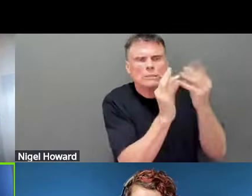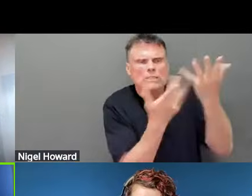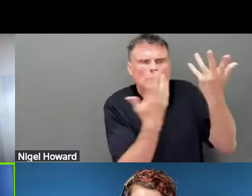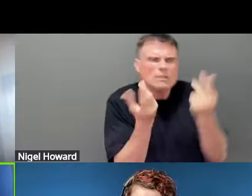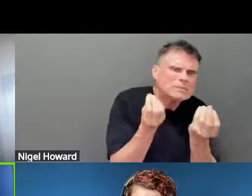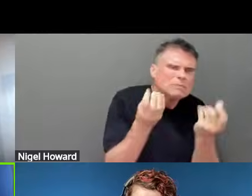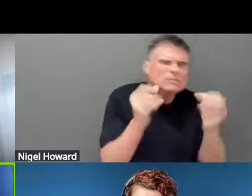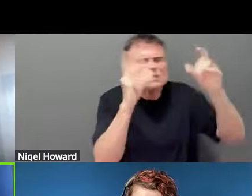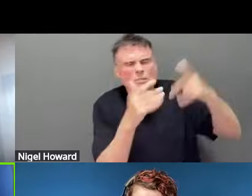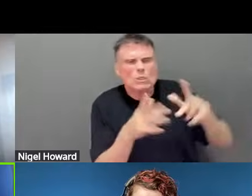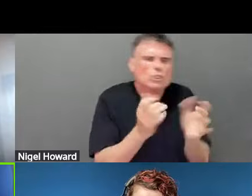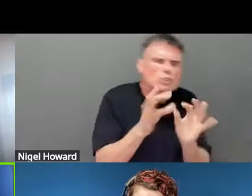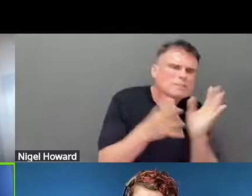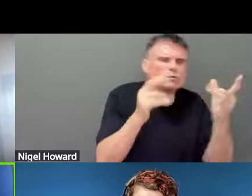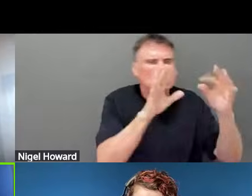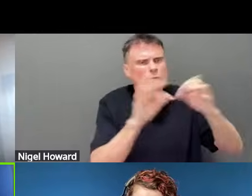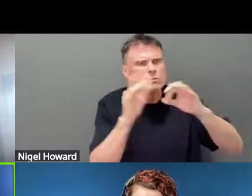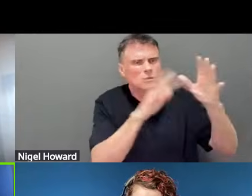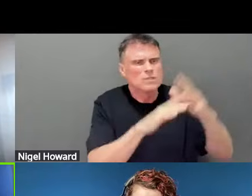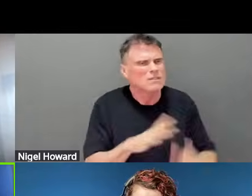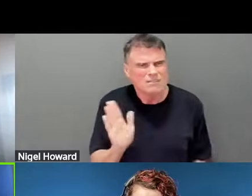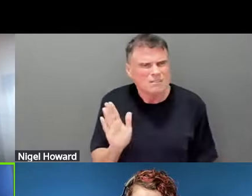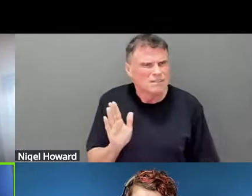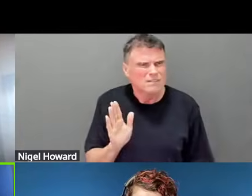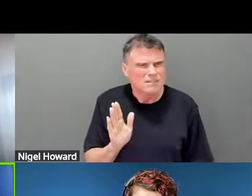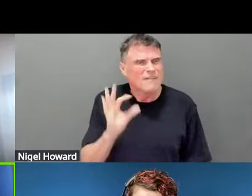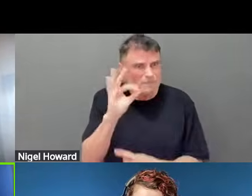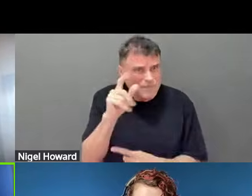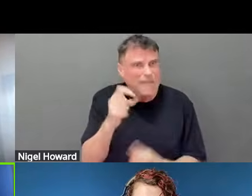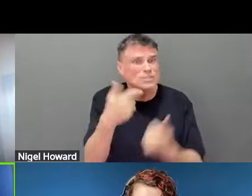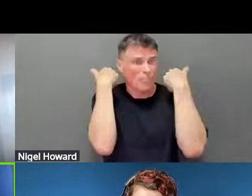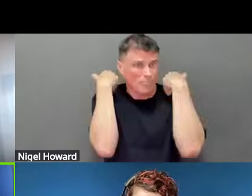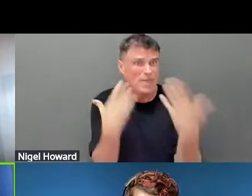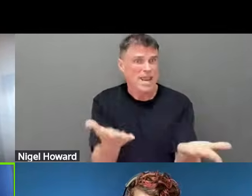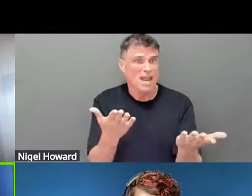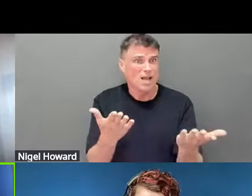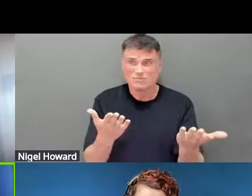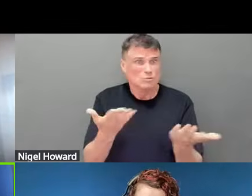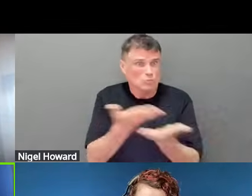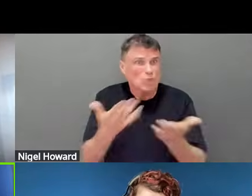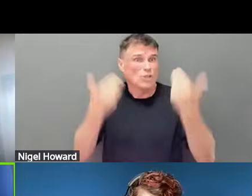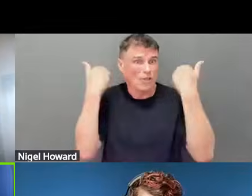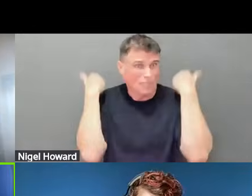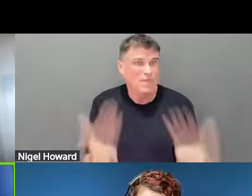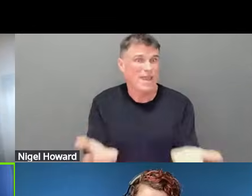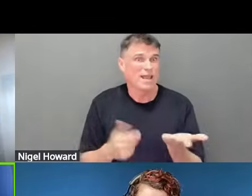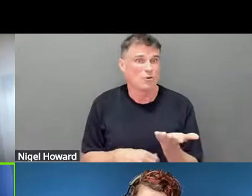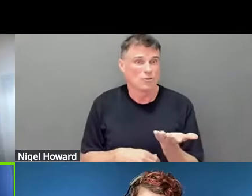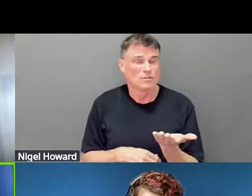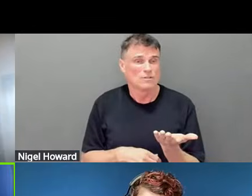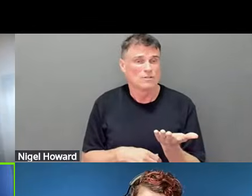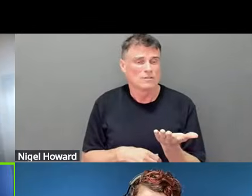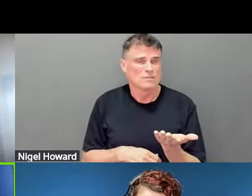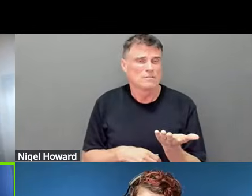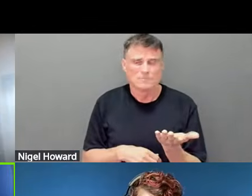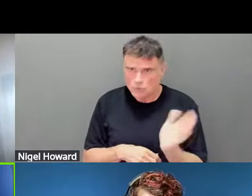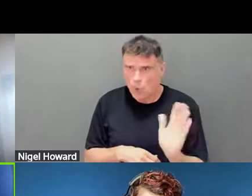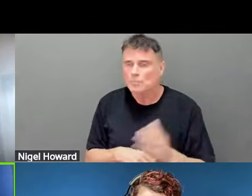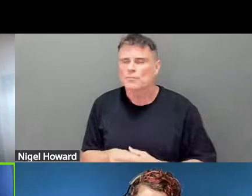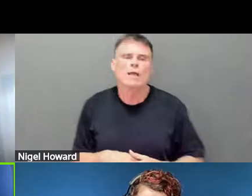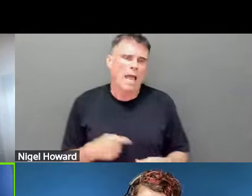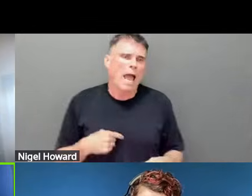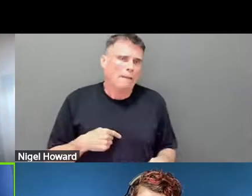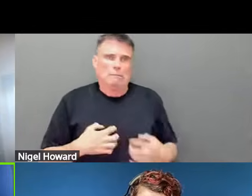growth with inequitable or inconsistent or absent language access. The facts are